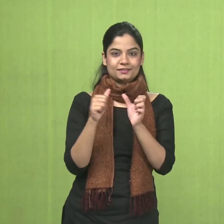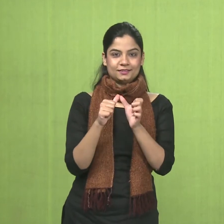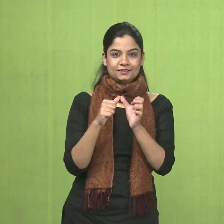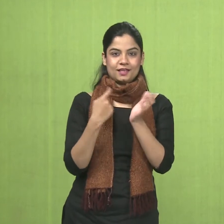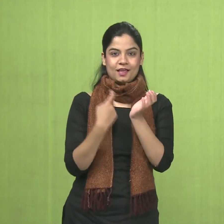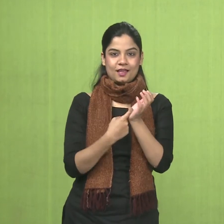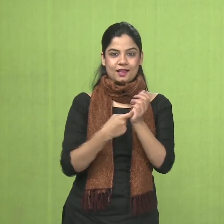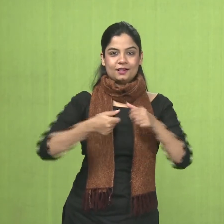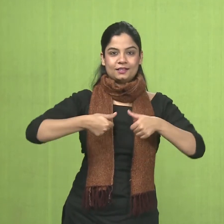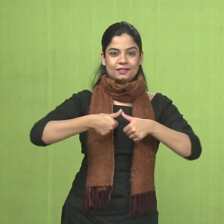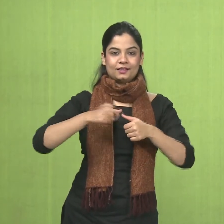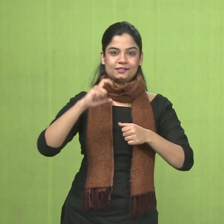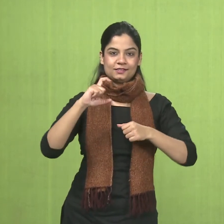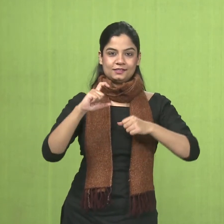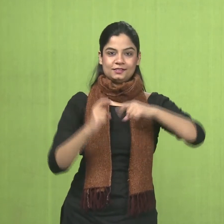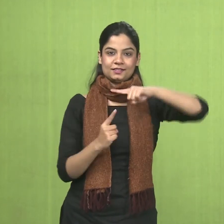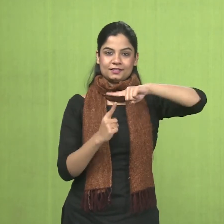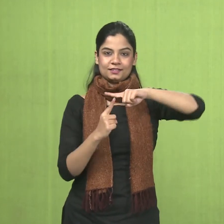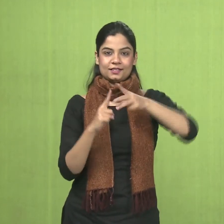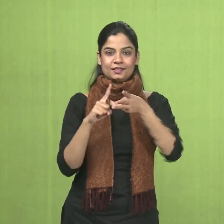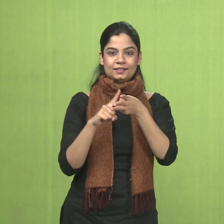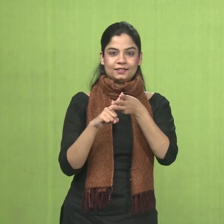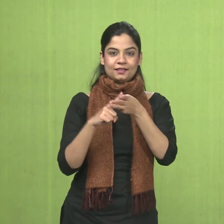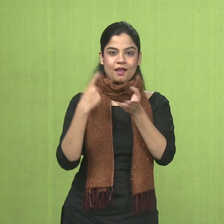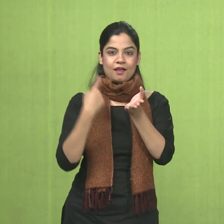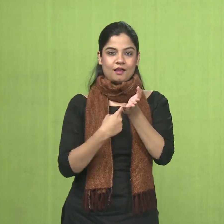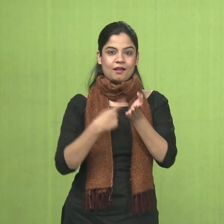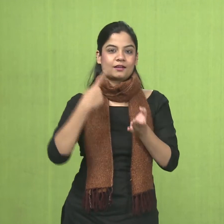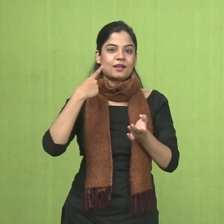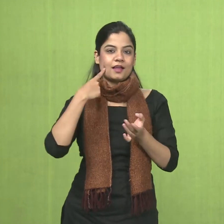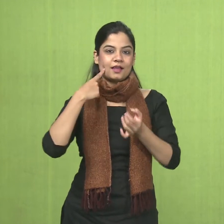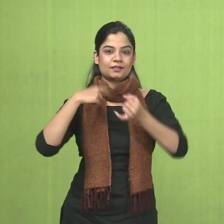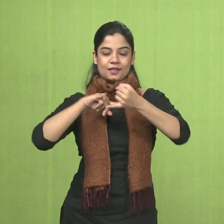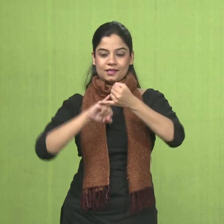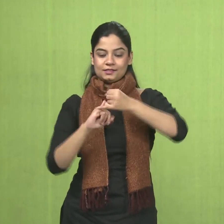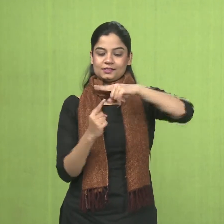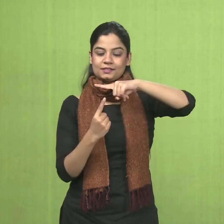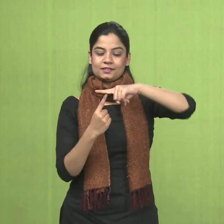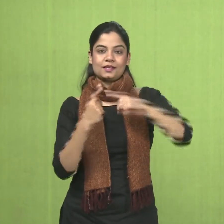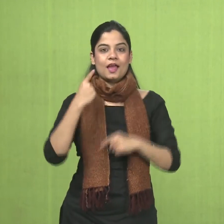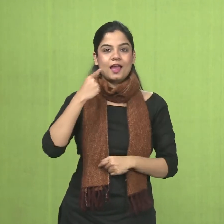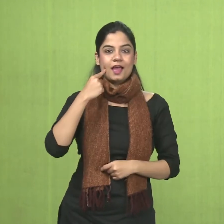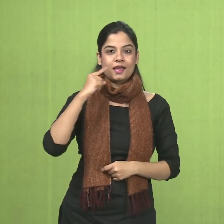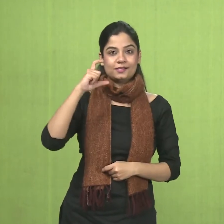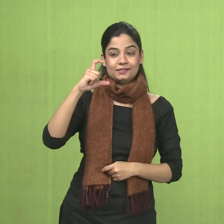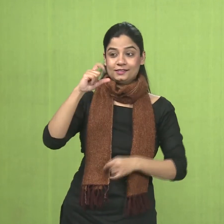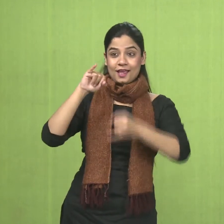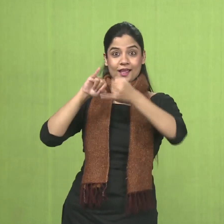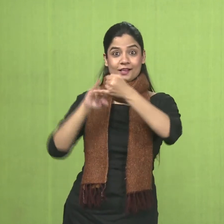Characteristics. That is the sign for characteristics. For example, characteristics of a person, woman, how many family member, what's